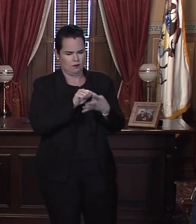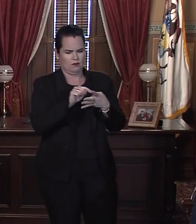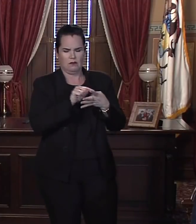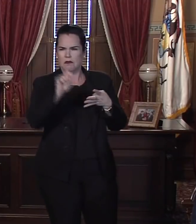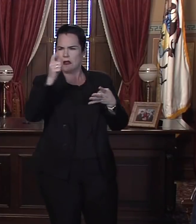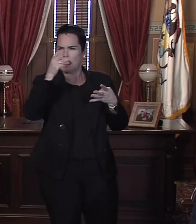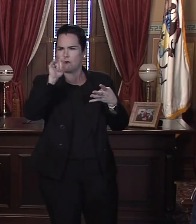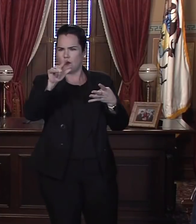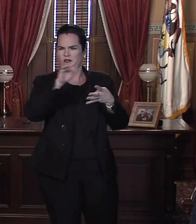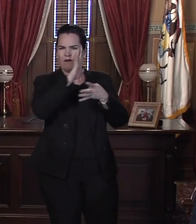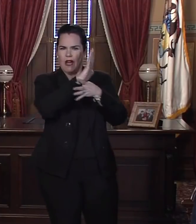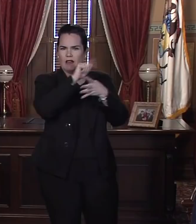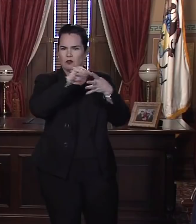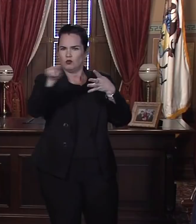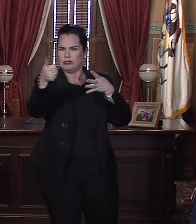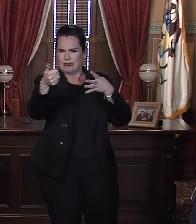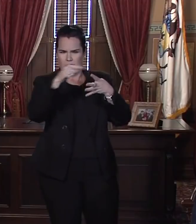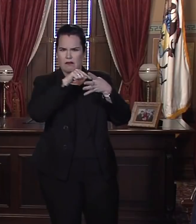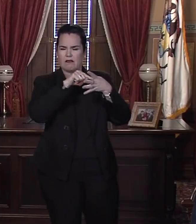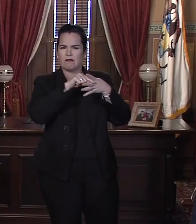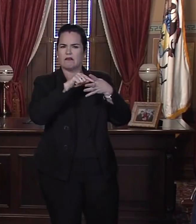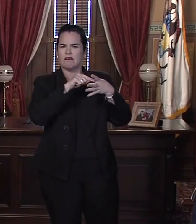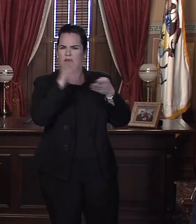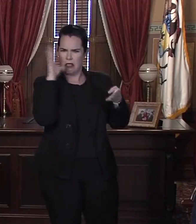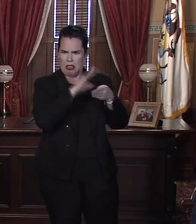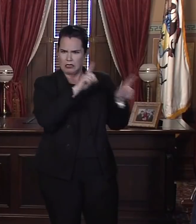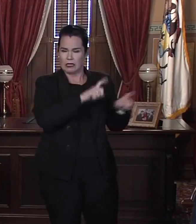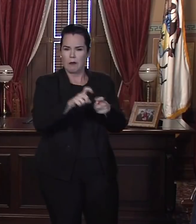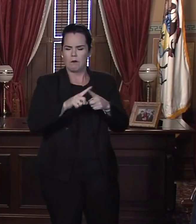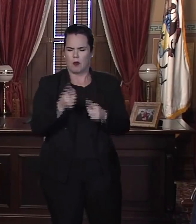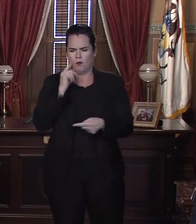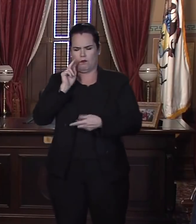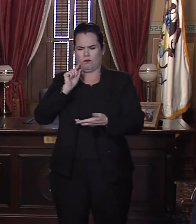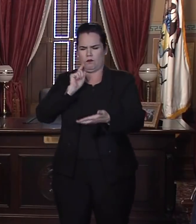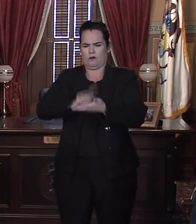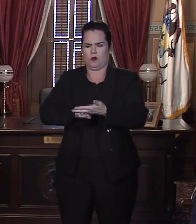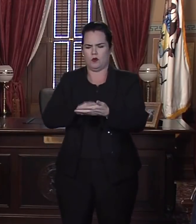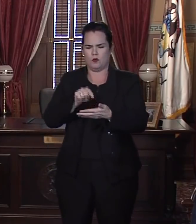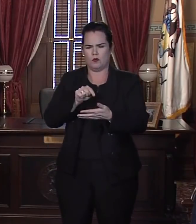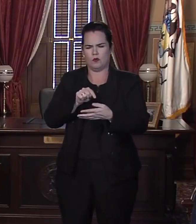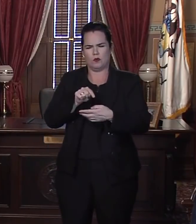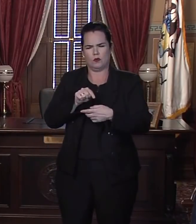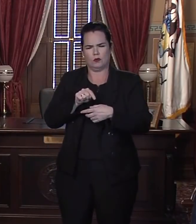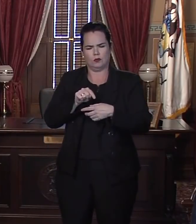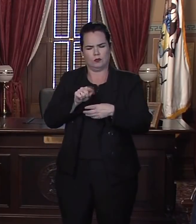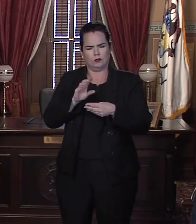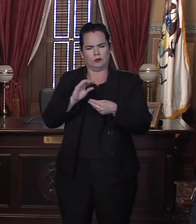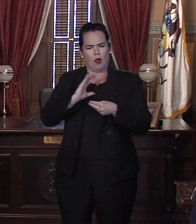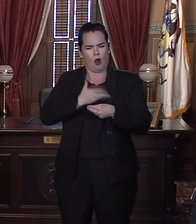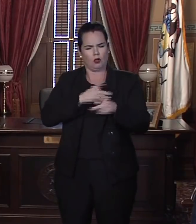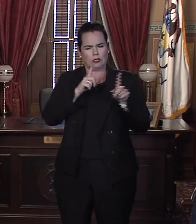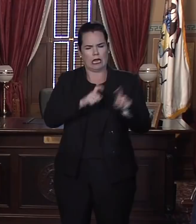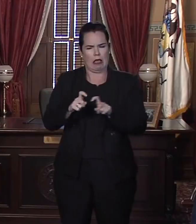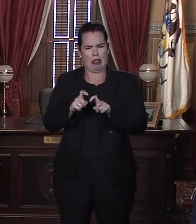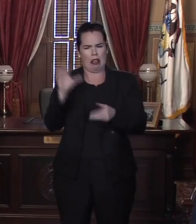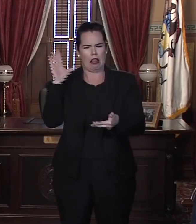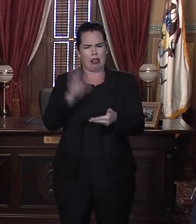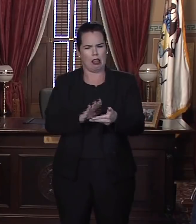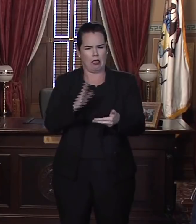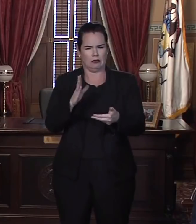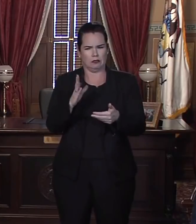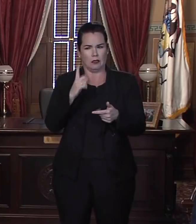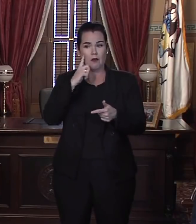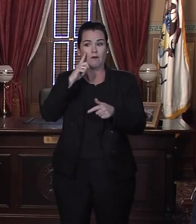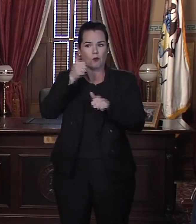April 5 and 10, and then taking a look at numbers, it would appear that we're doing less testing per capita than, let's say, Louisiana